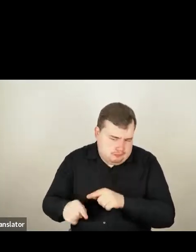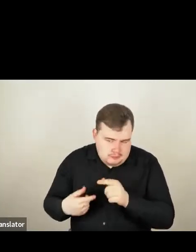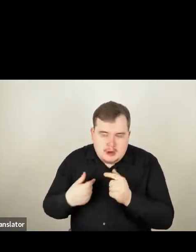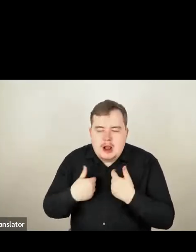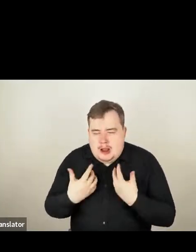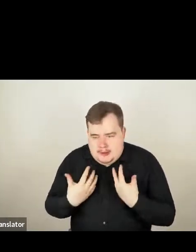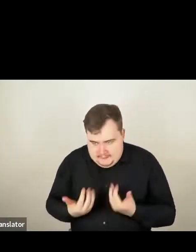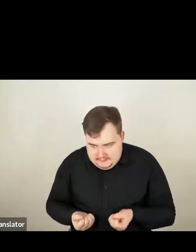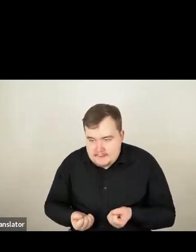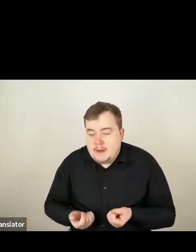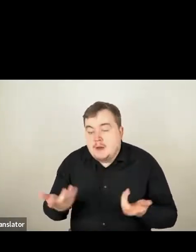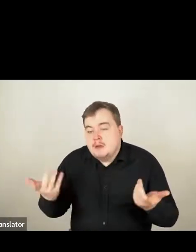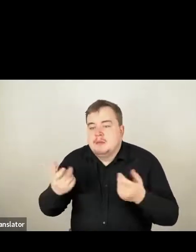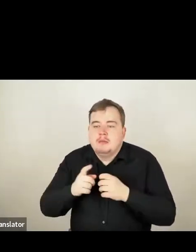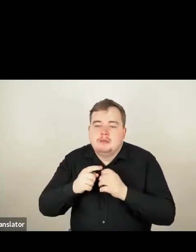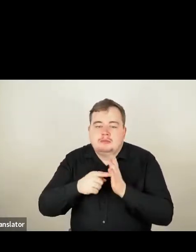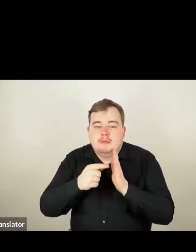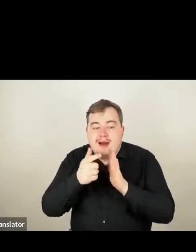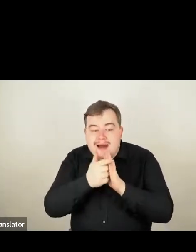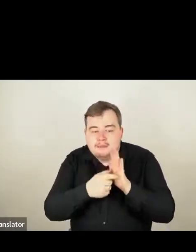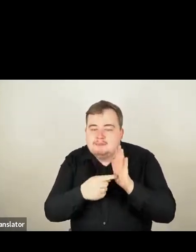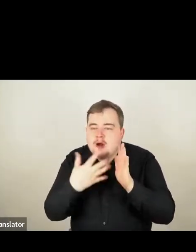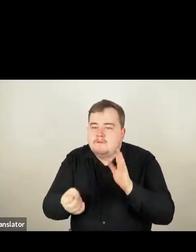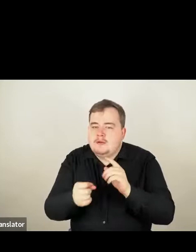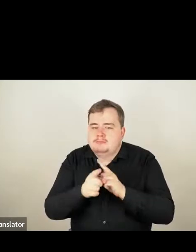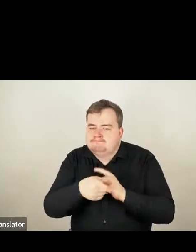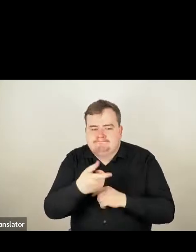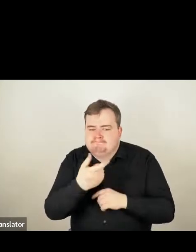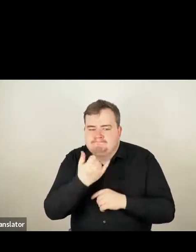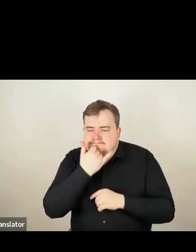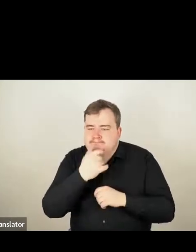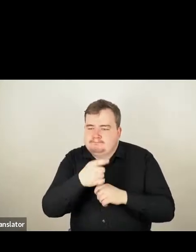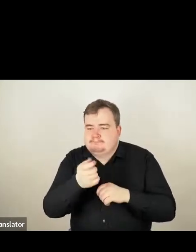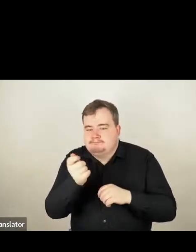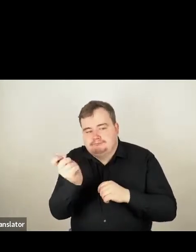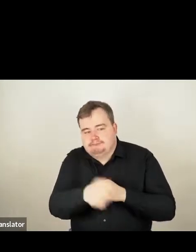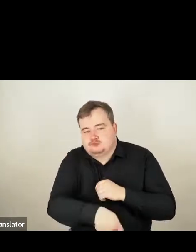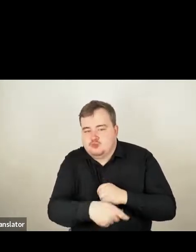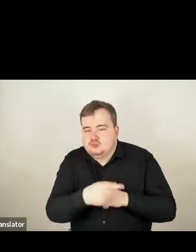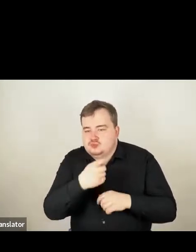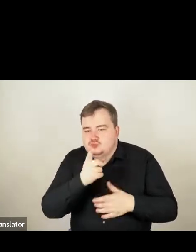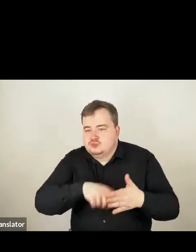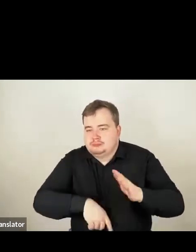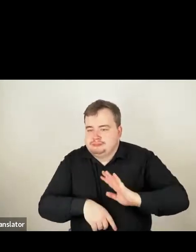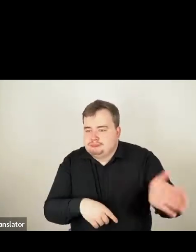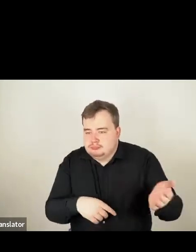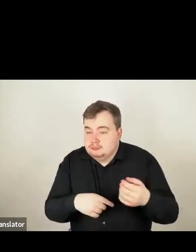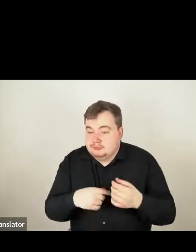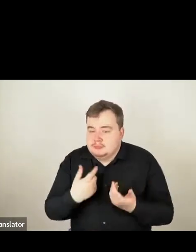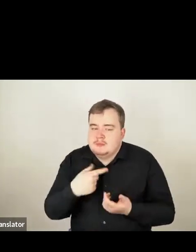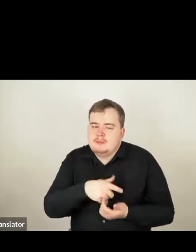penalties. Albania do have obligation in the parliament to have the